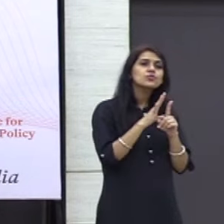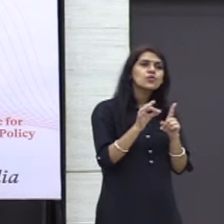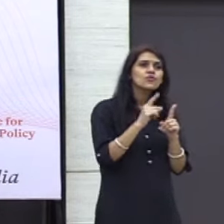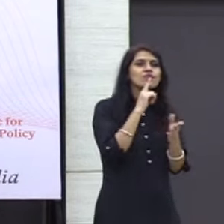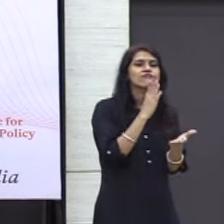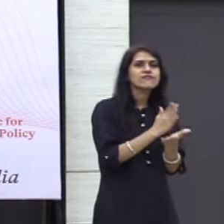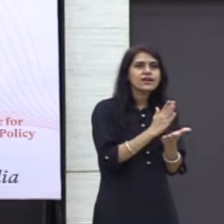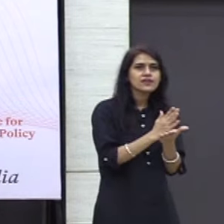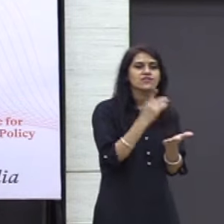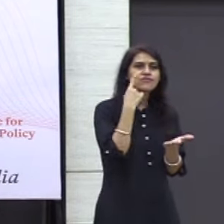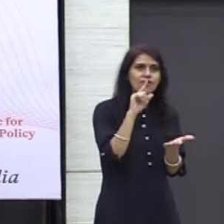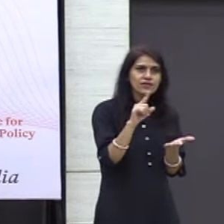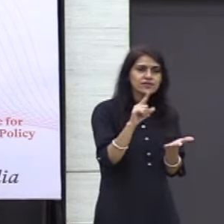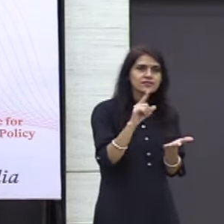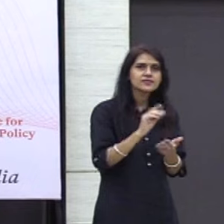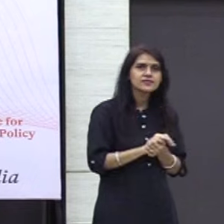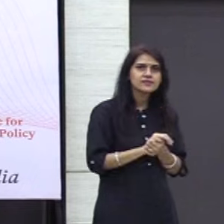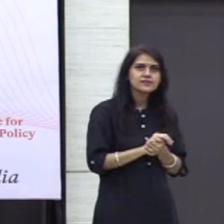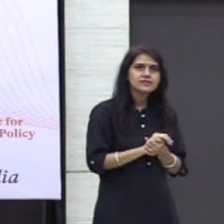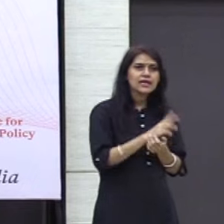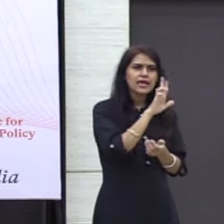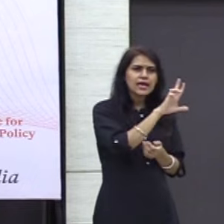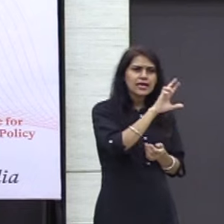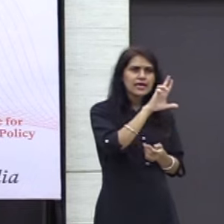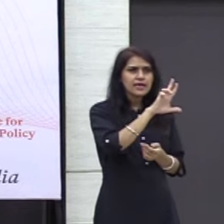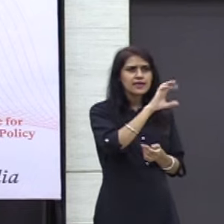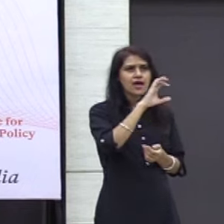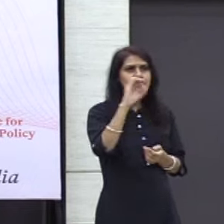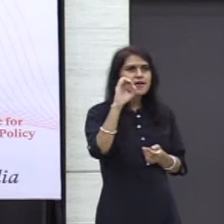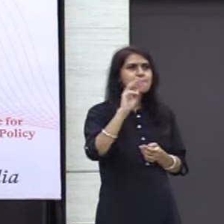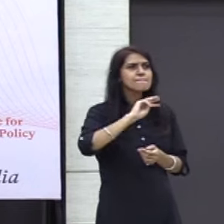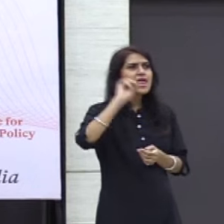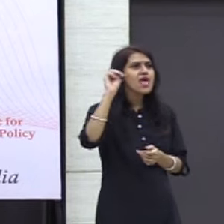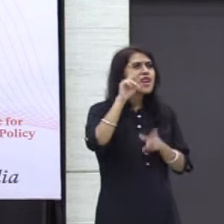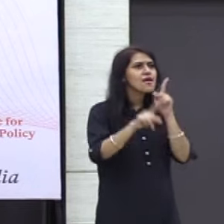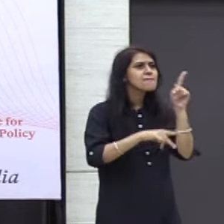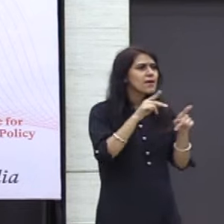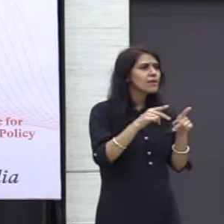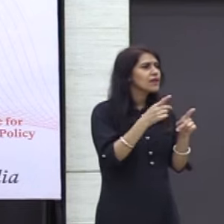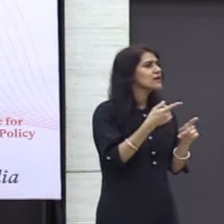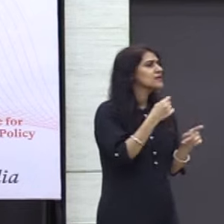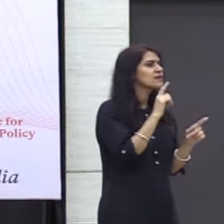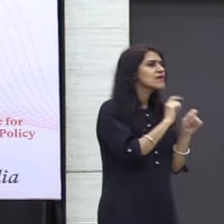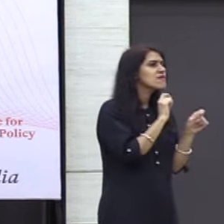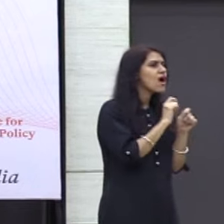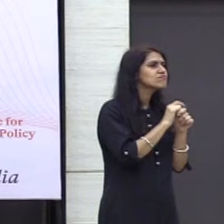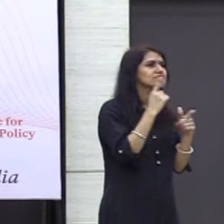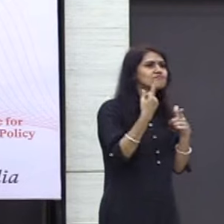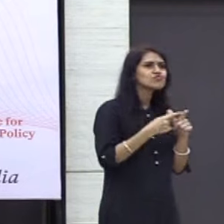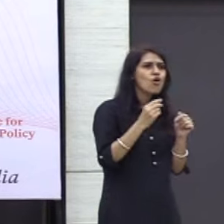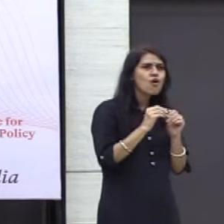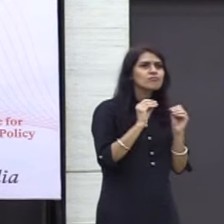fact that we have 800 million people earning less than 10,000 rupees a month in this